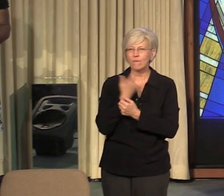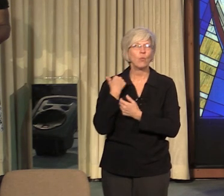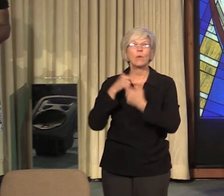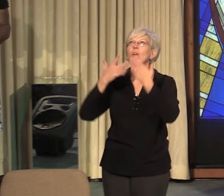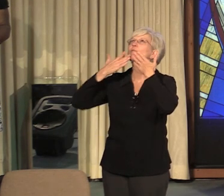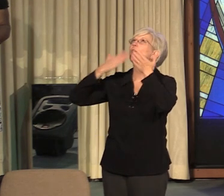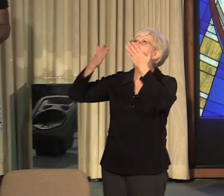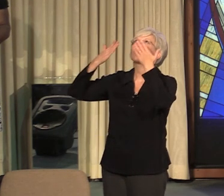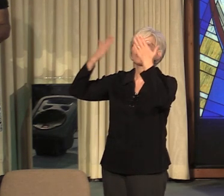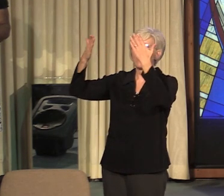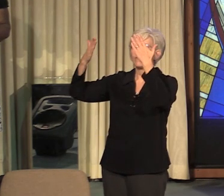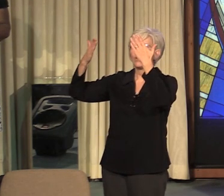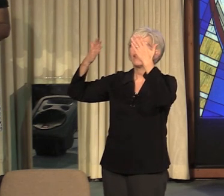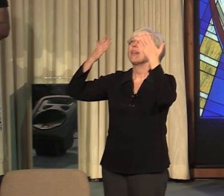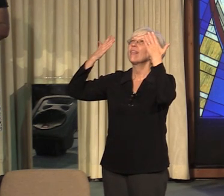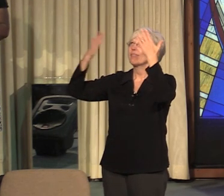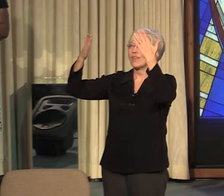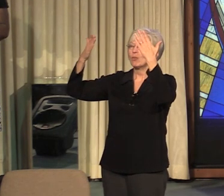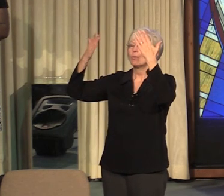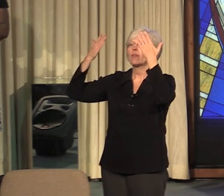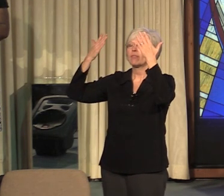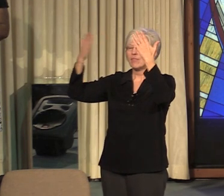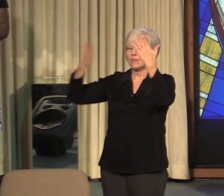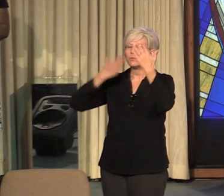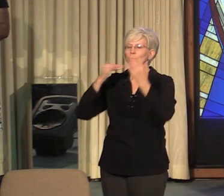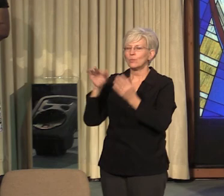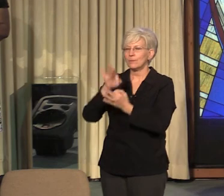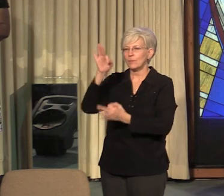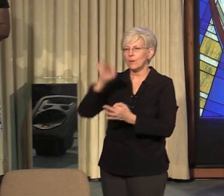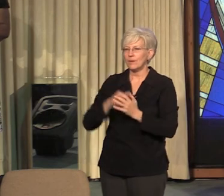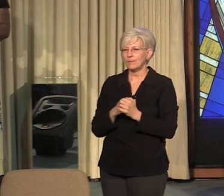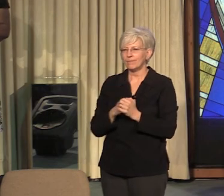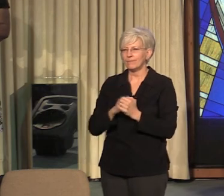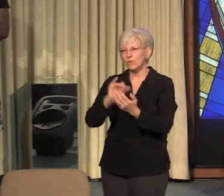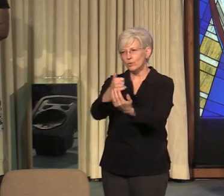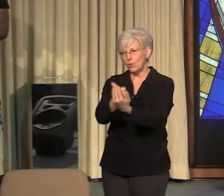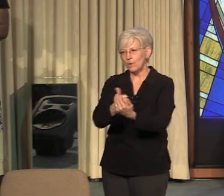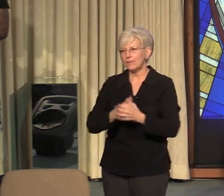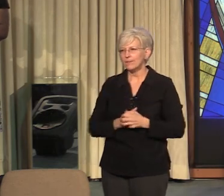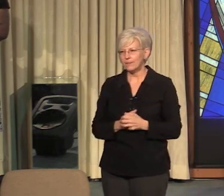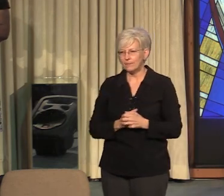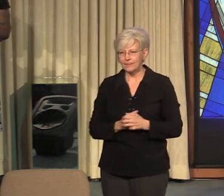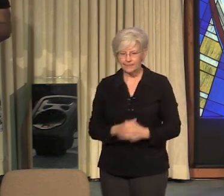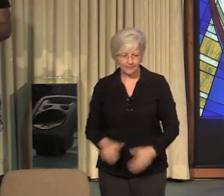grateful. Thank you. Thank you, sweet Spirit. So it is.